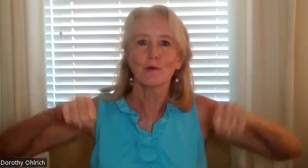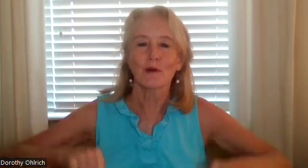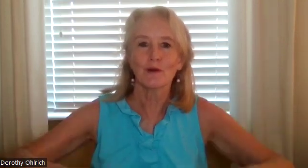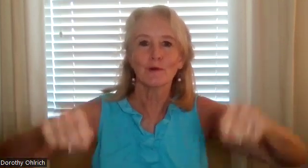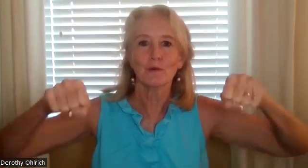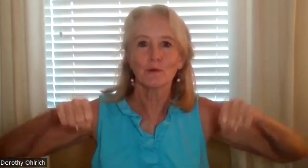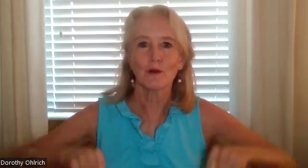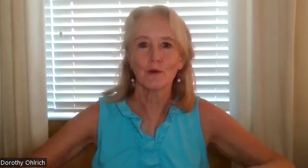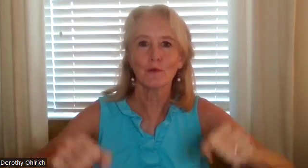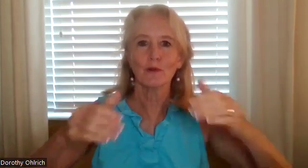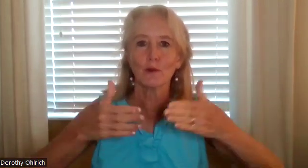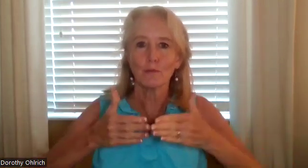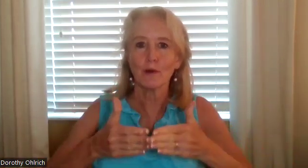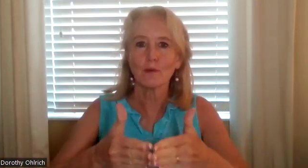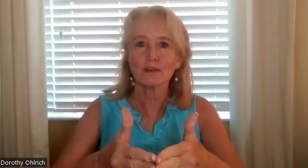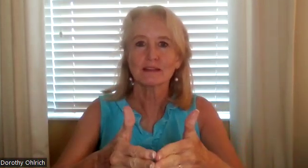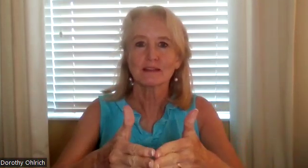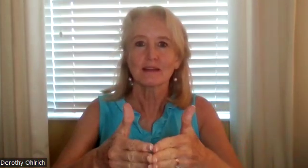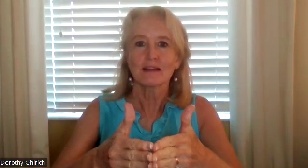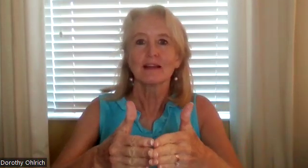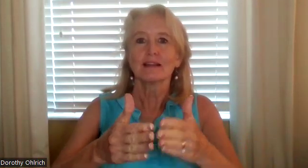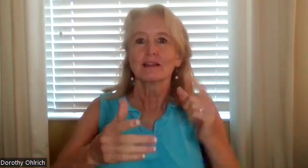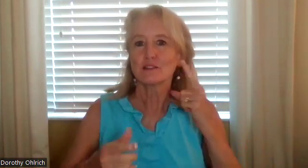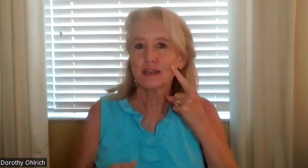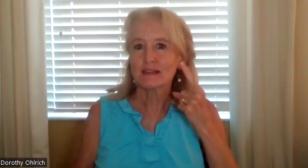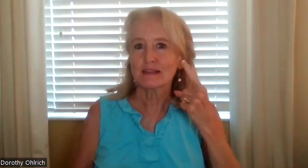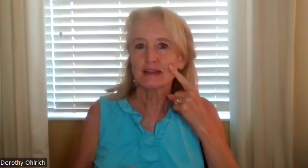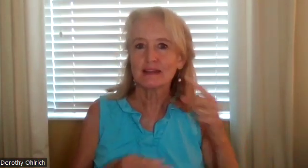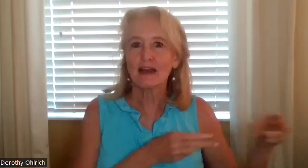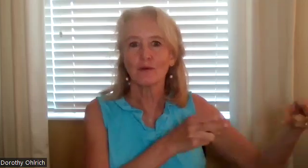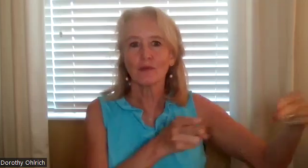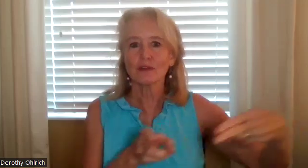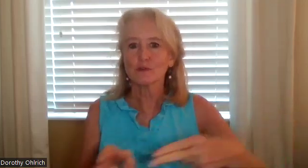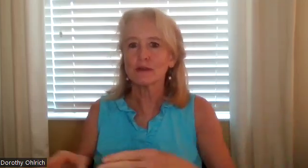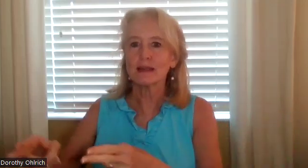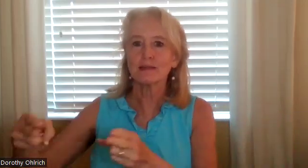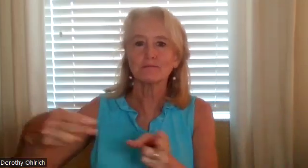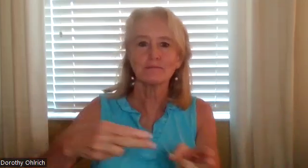Row, row, row your boat gently down the stream.